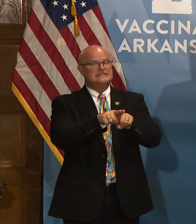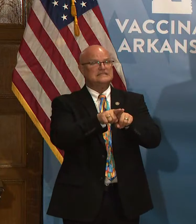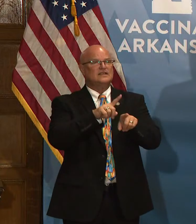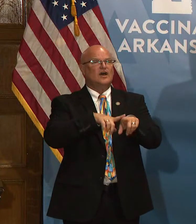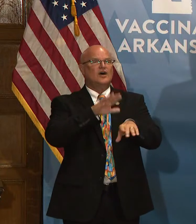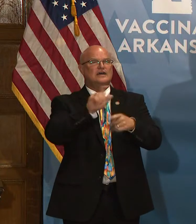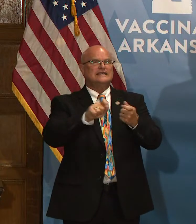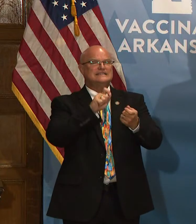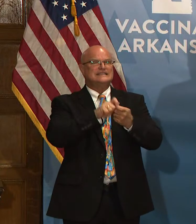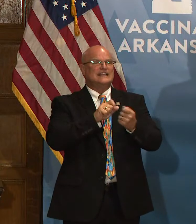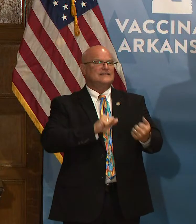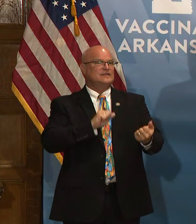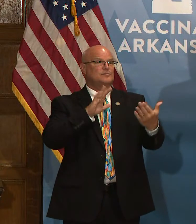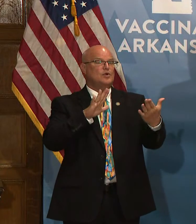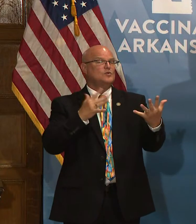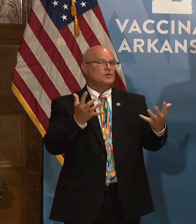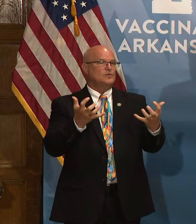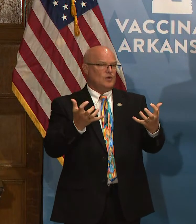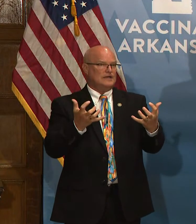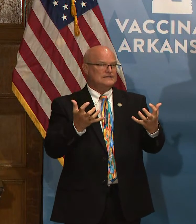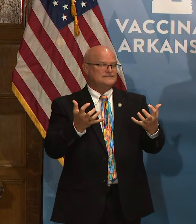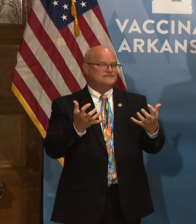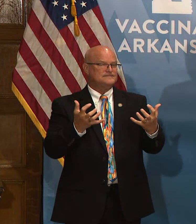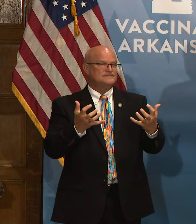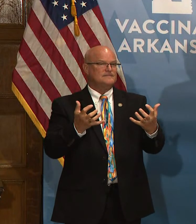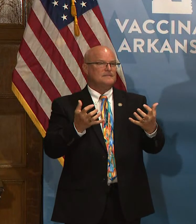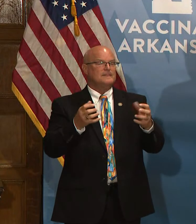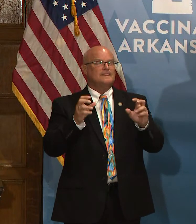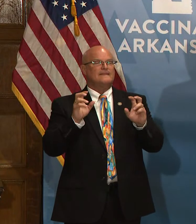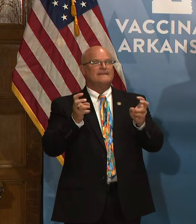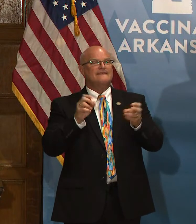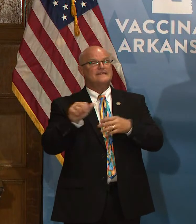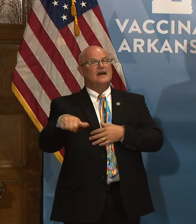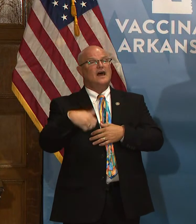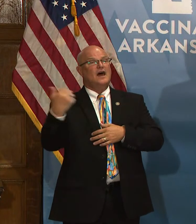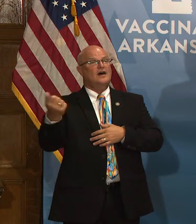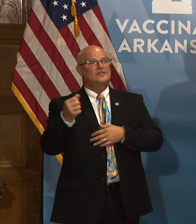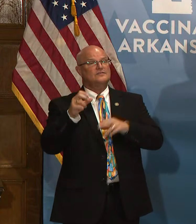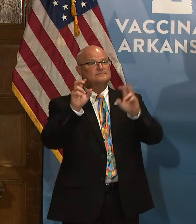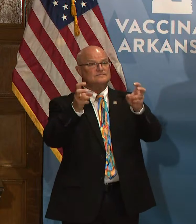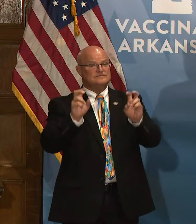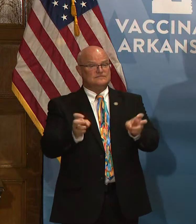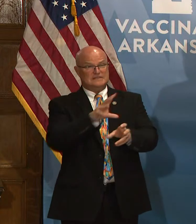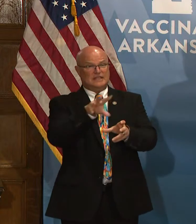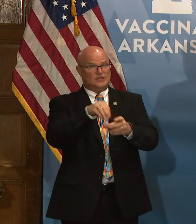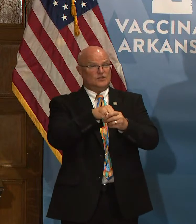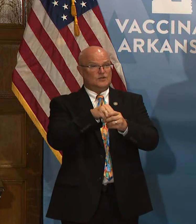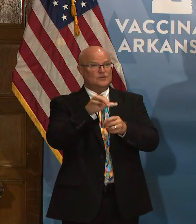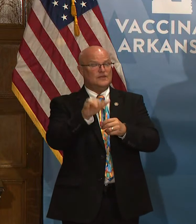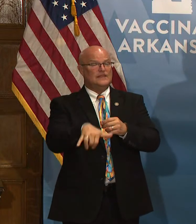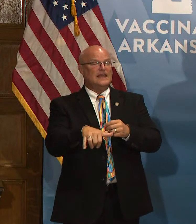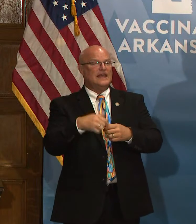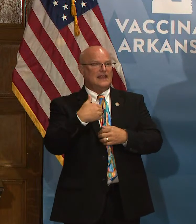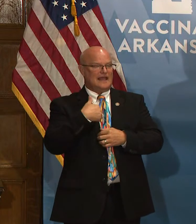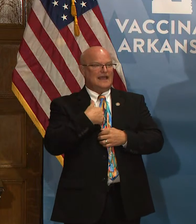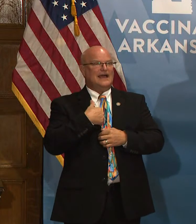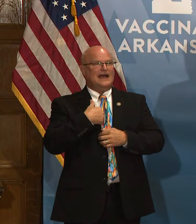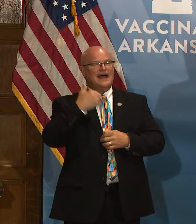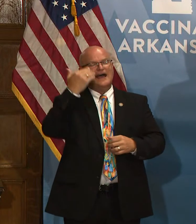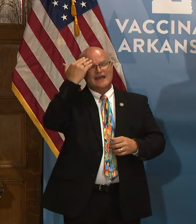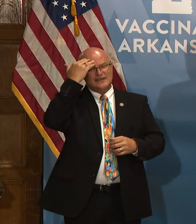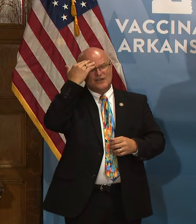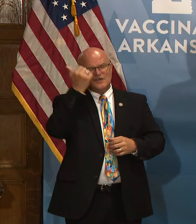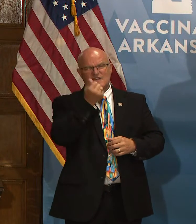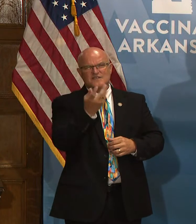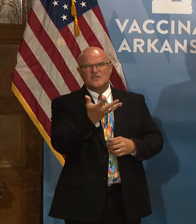on exactly the approach that we want to take. In reference to other items that might be included, I do know of a